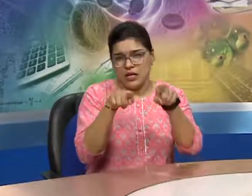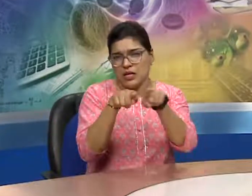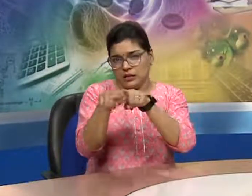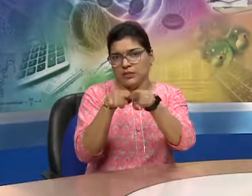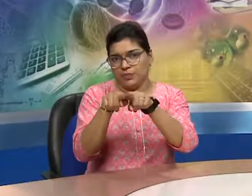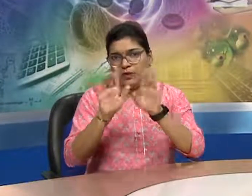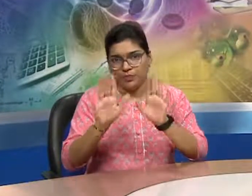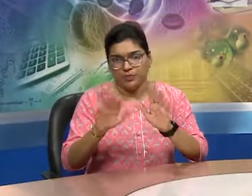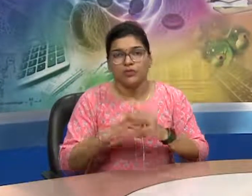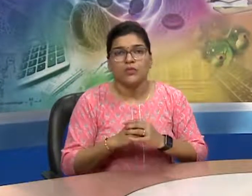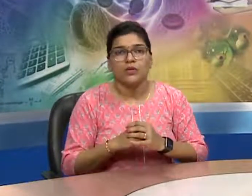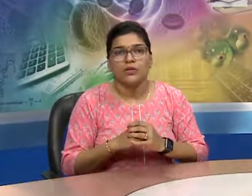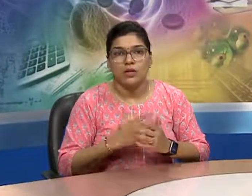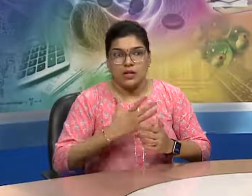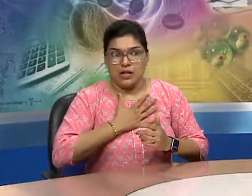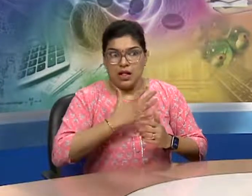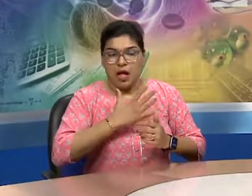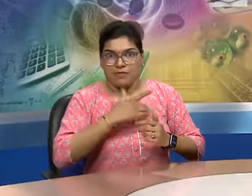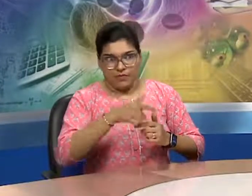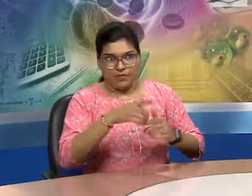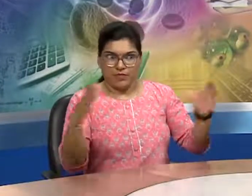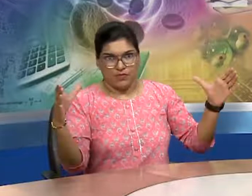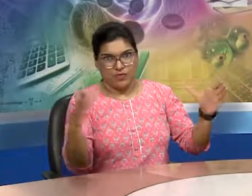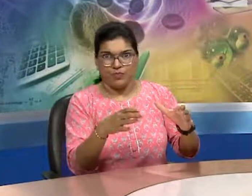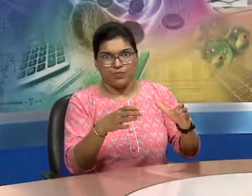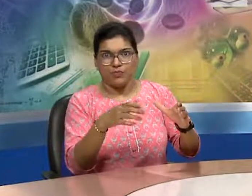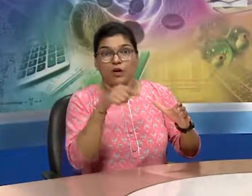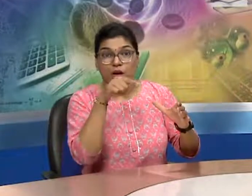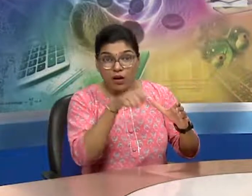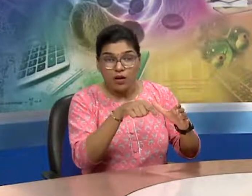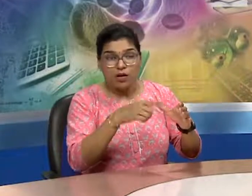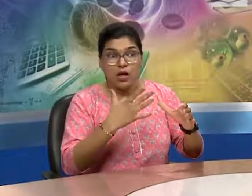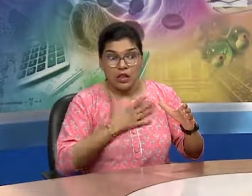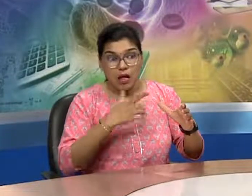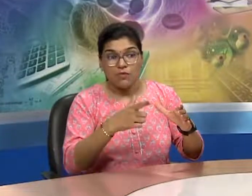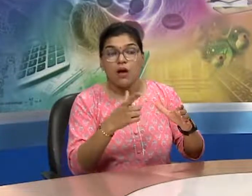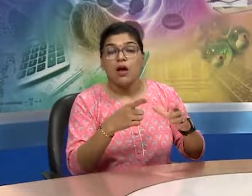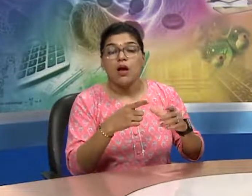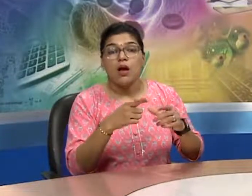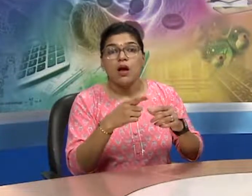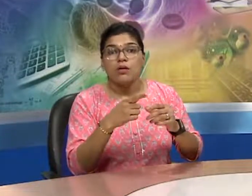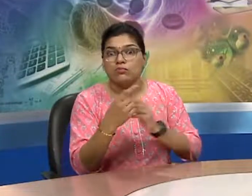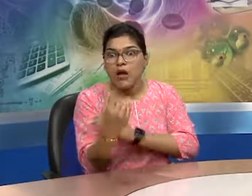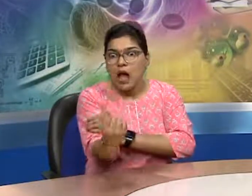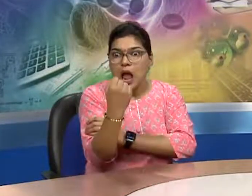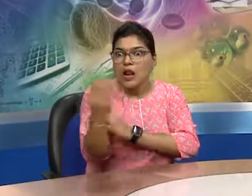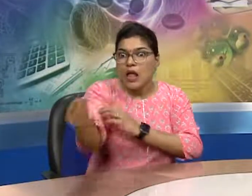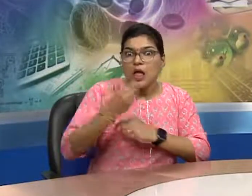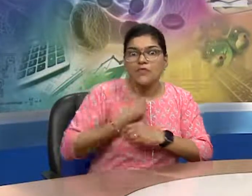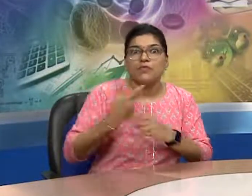For example, a community which has biotic